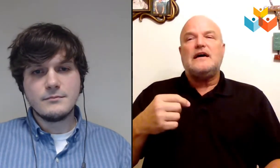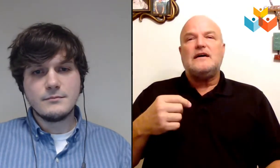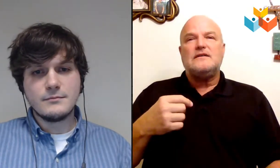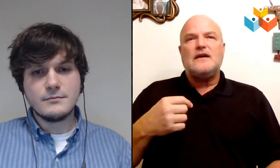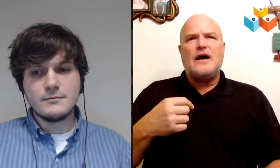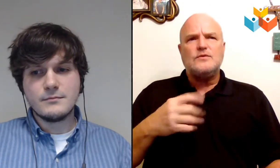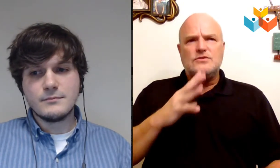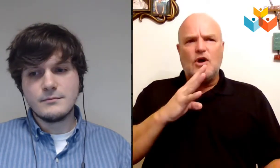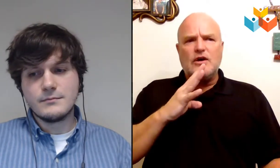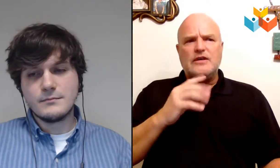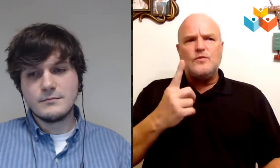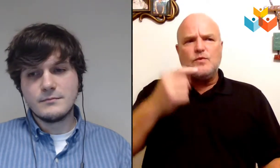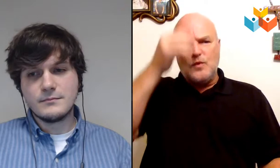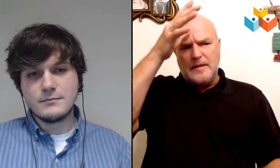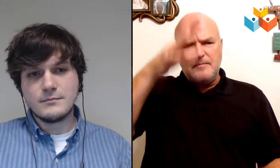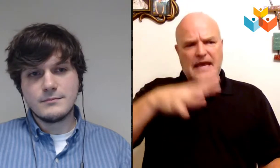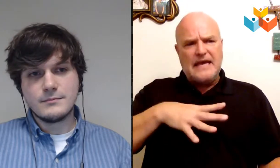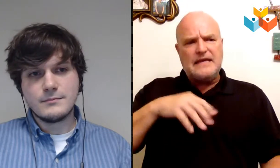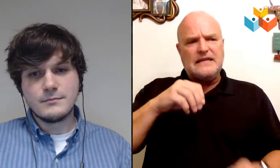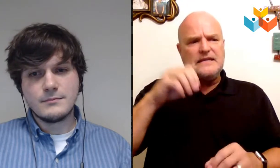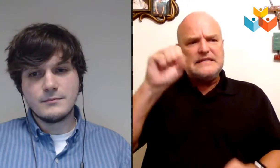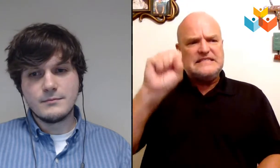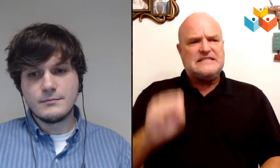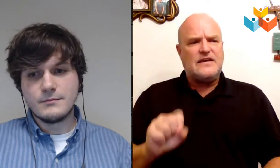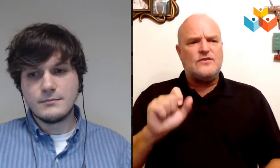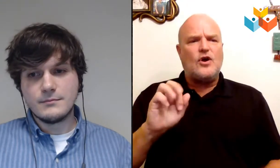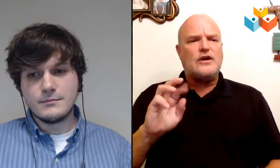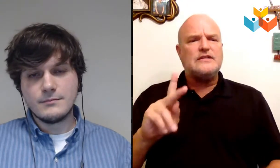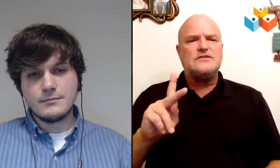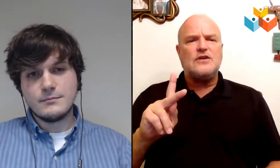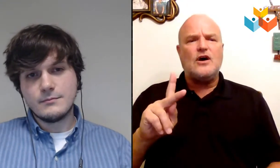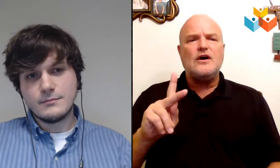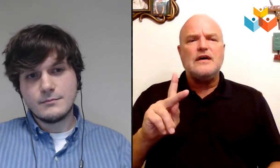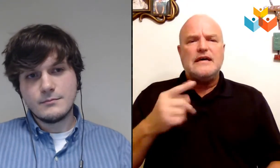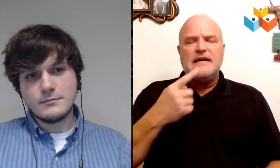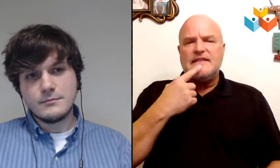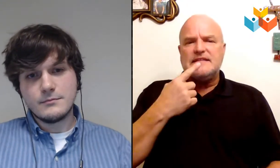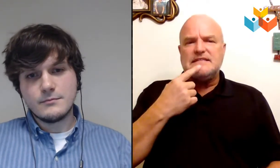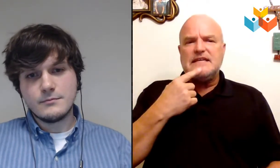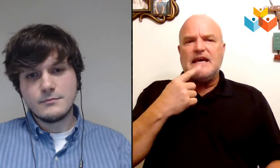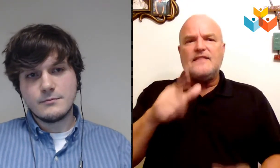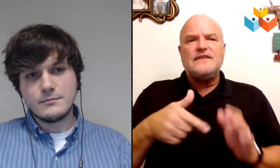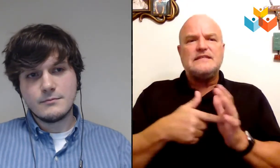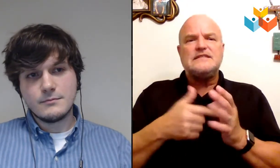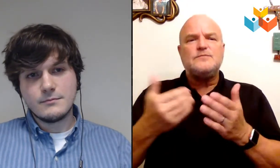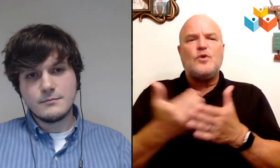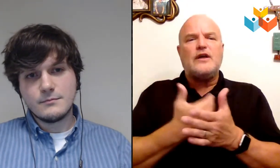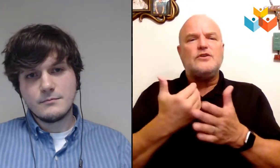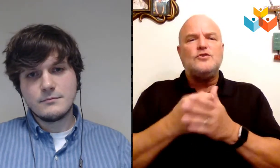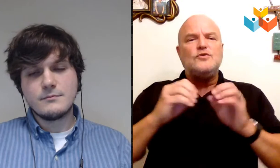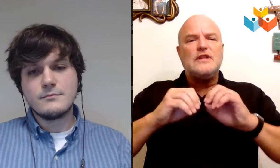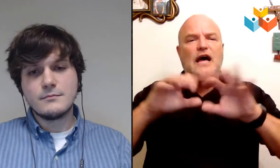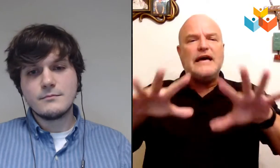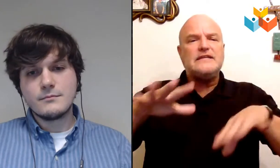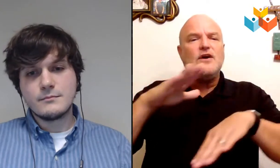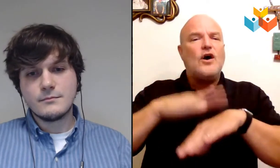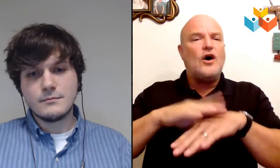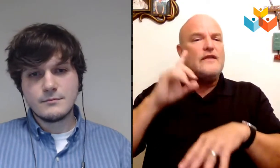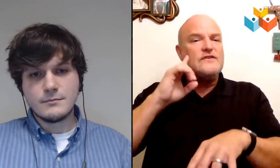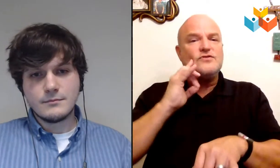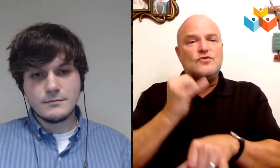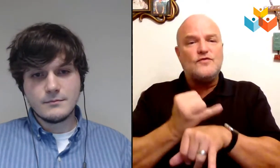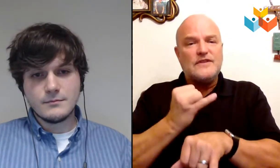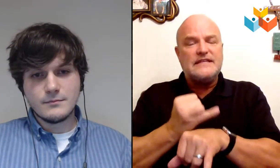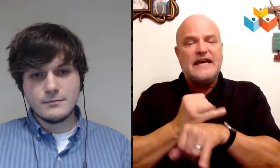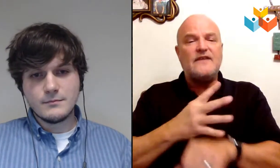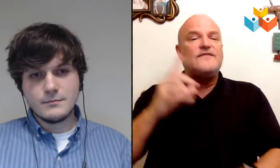language. I was talking with one man, Southern Arkansas, that said this has brought a new light